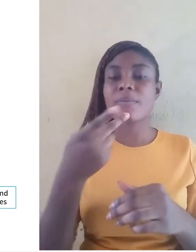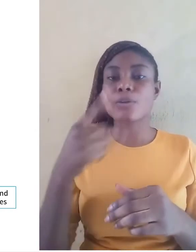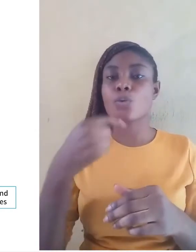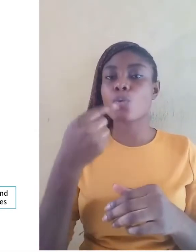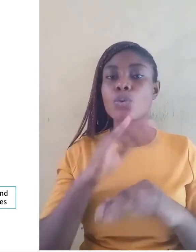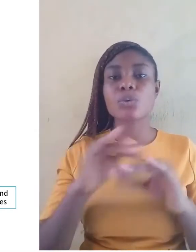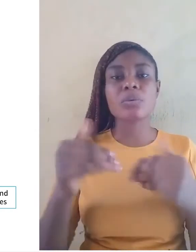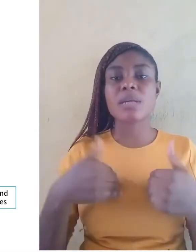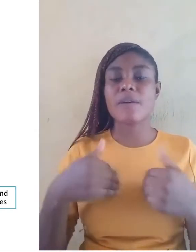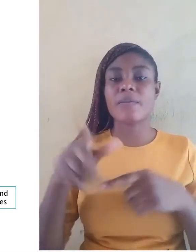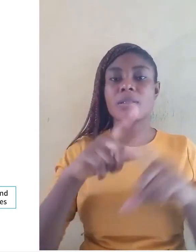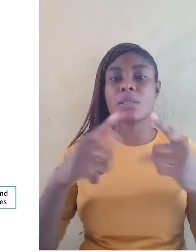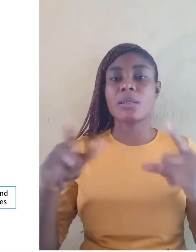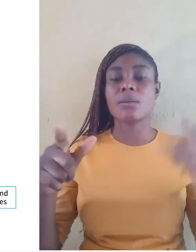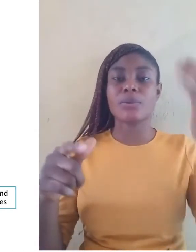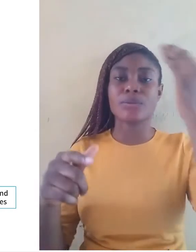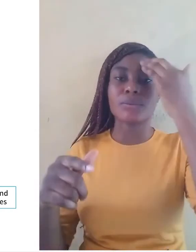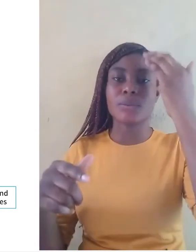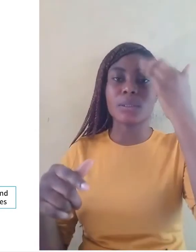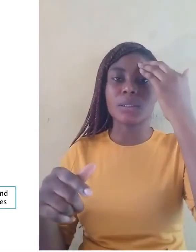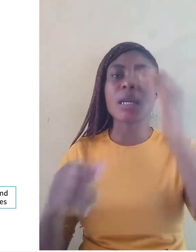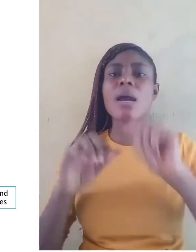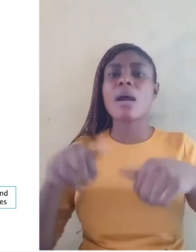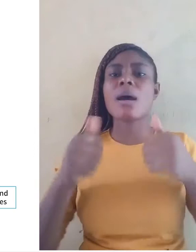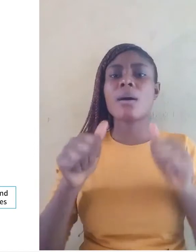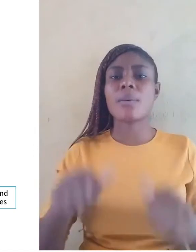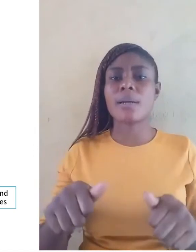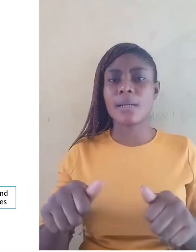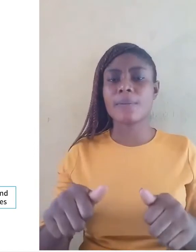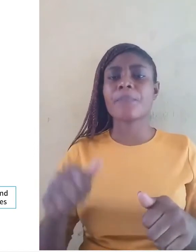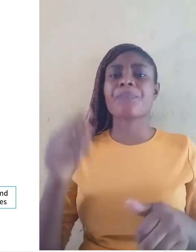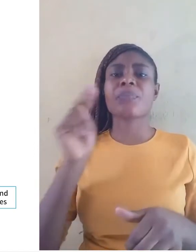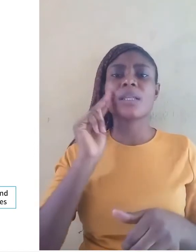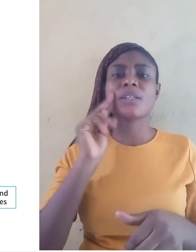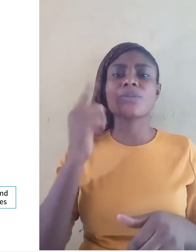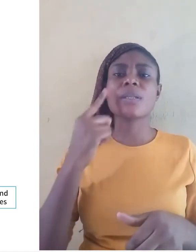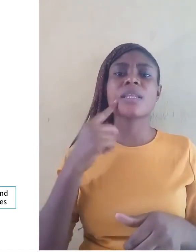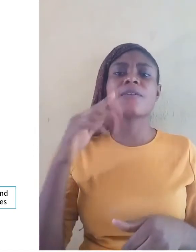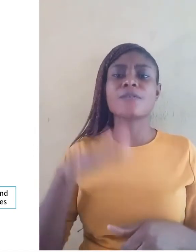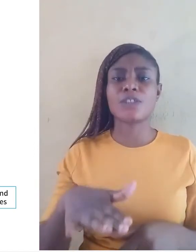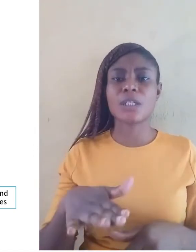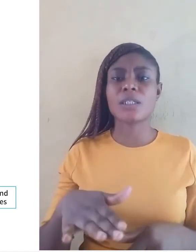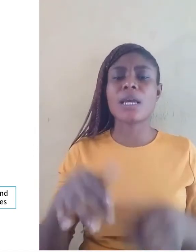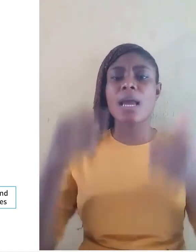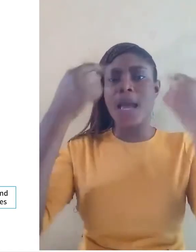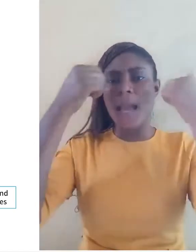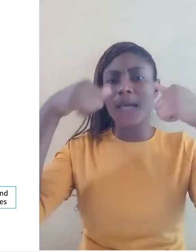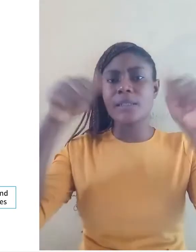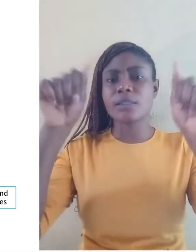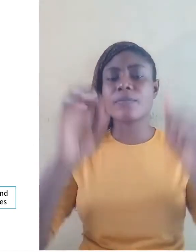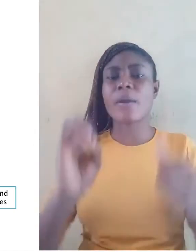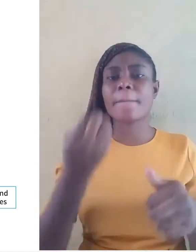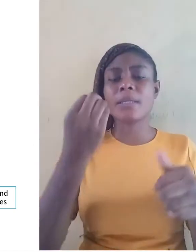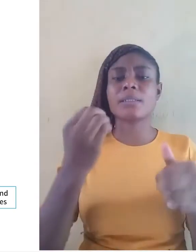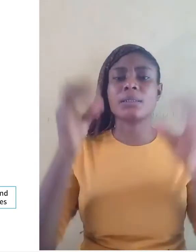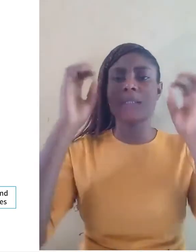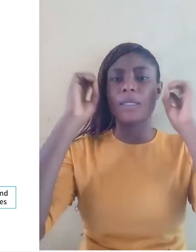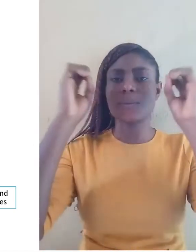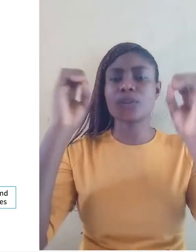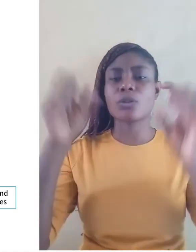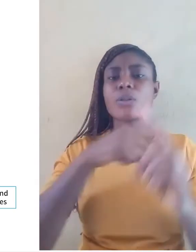no sign language knowledge at all? How can a Nigerian deaf child achieve emergent